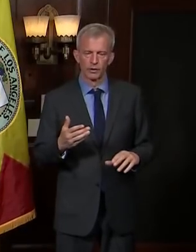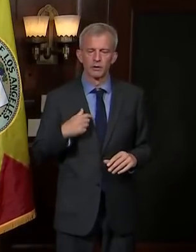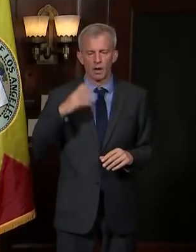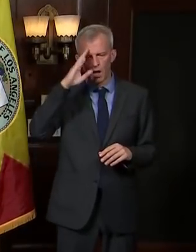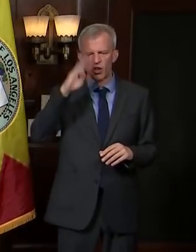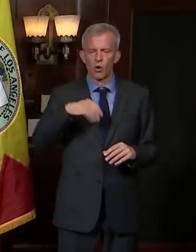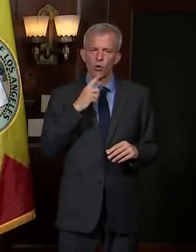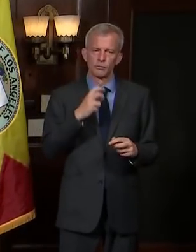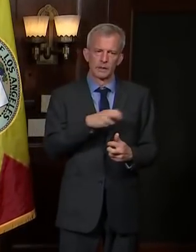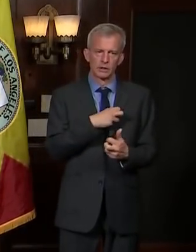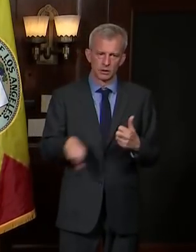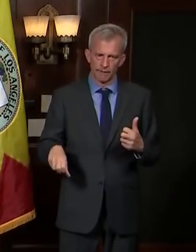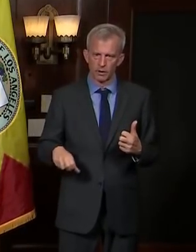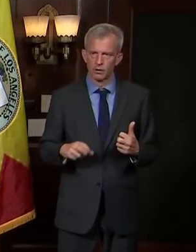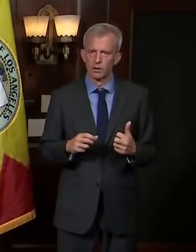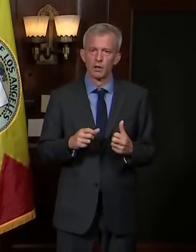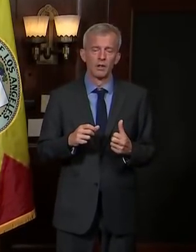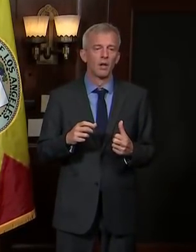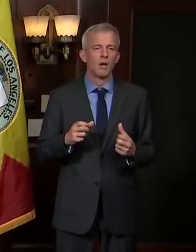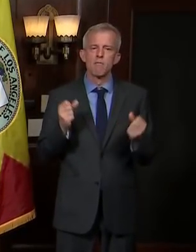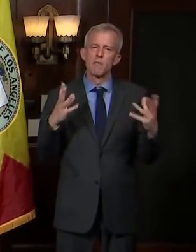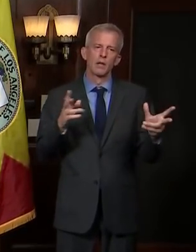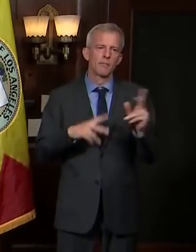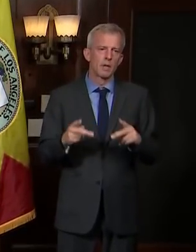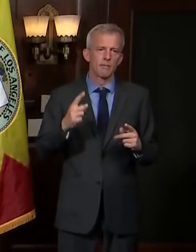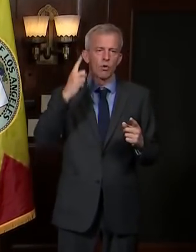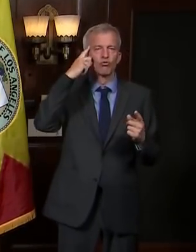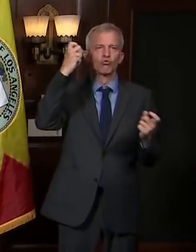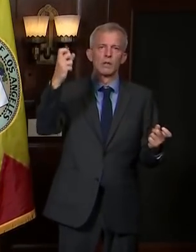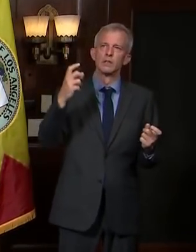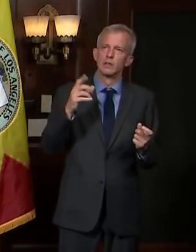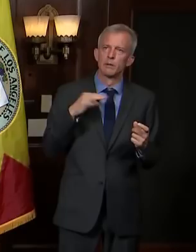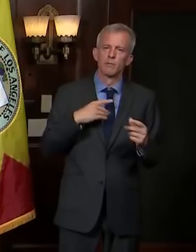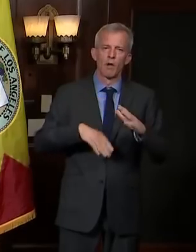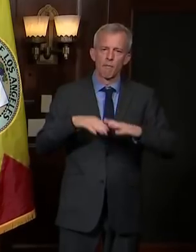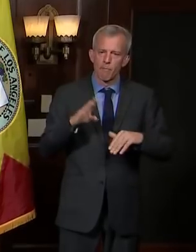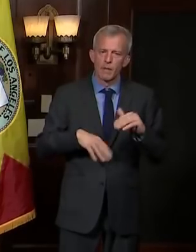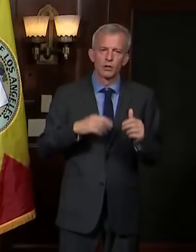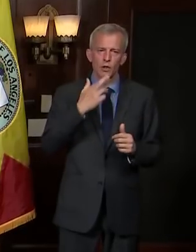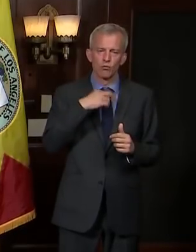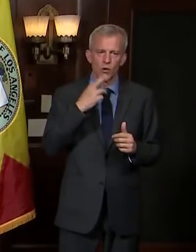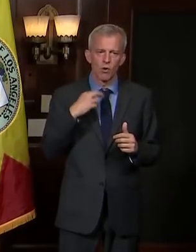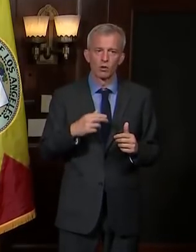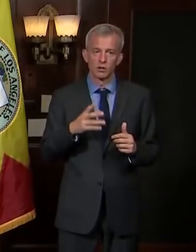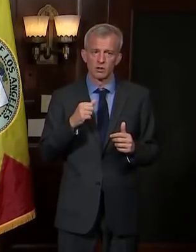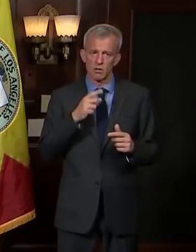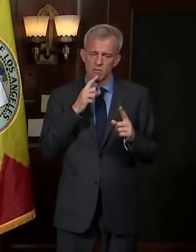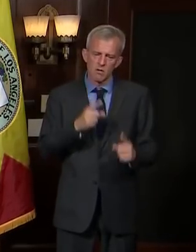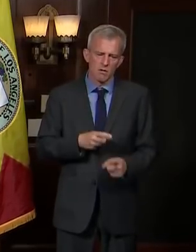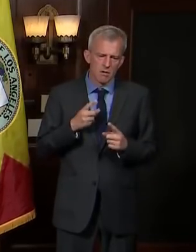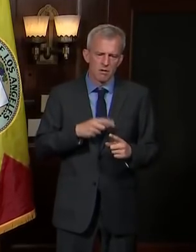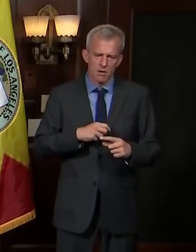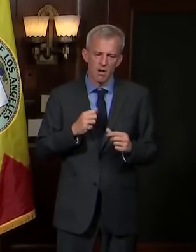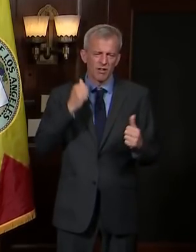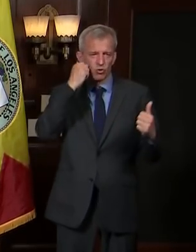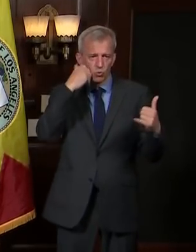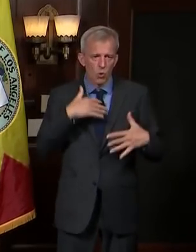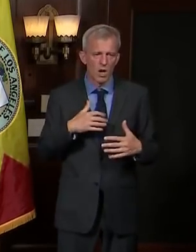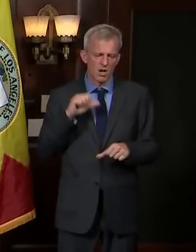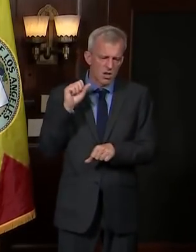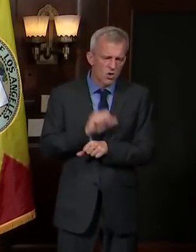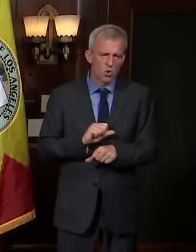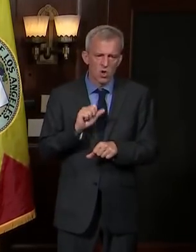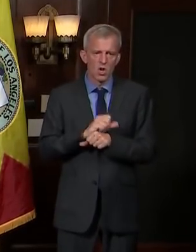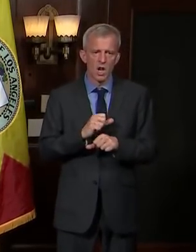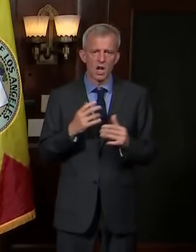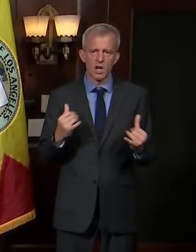talked to who for years dreamed of owning a restaurant, built and sweated to get there, are seeing everything look like it